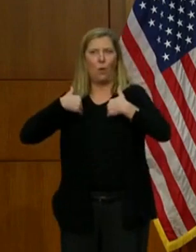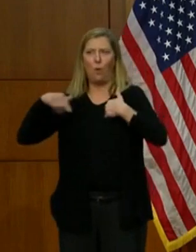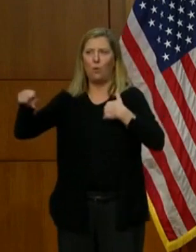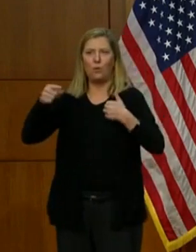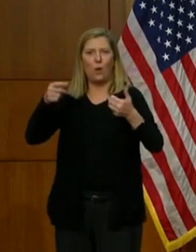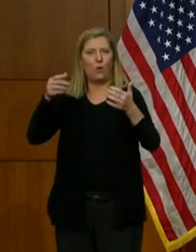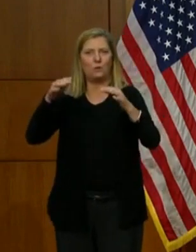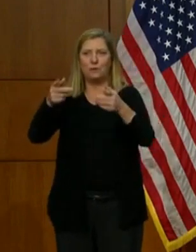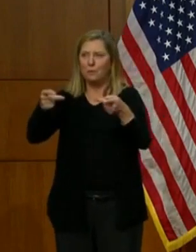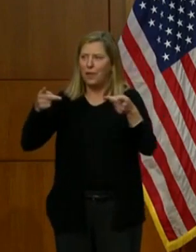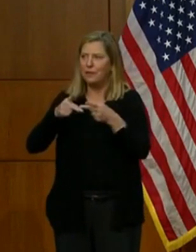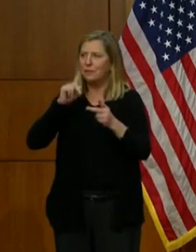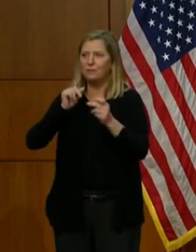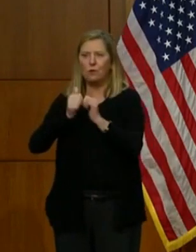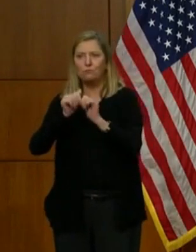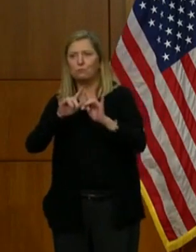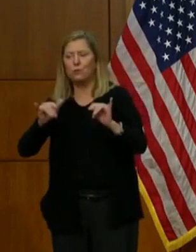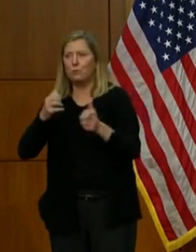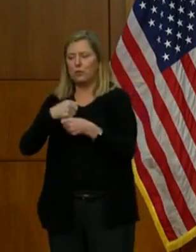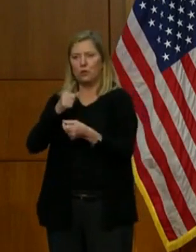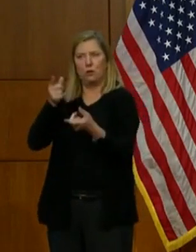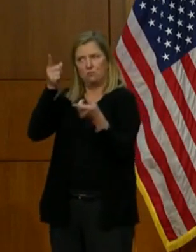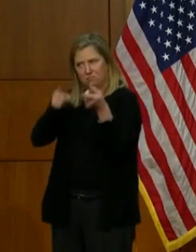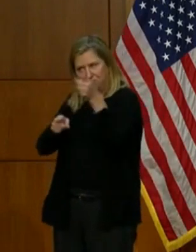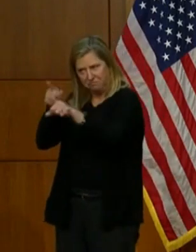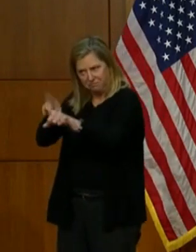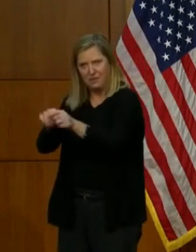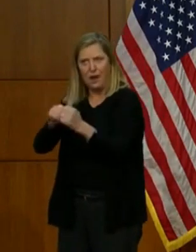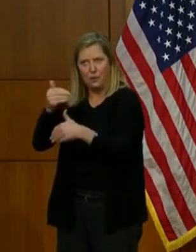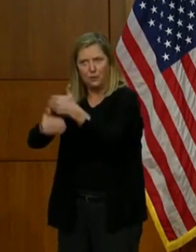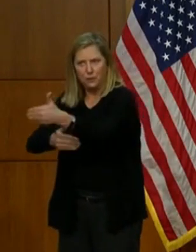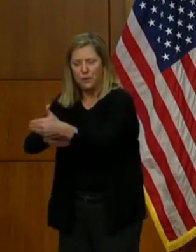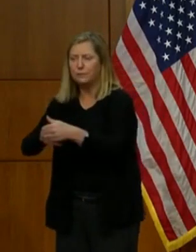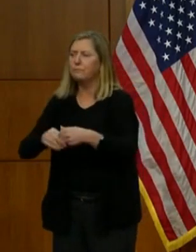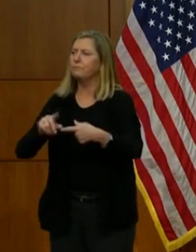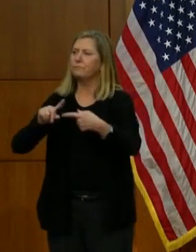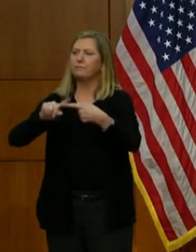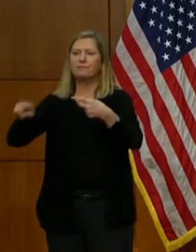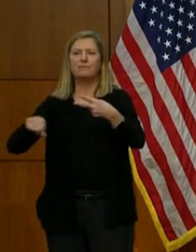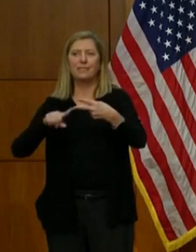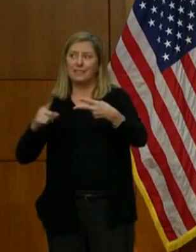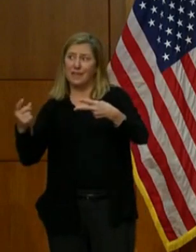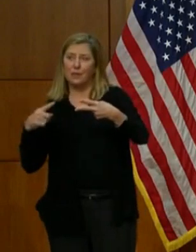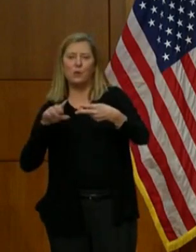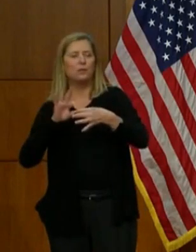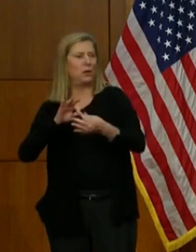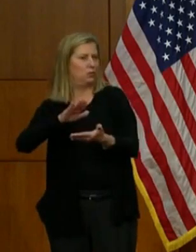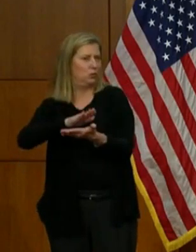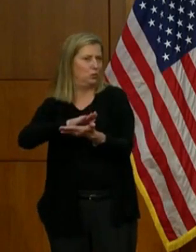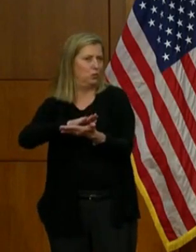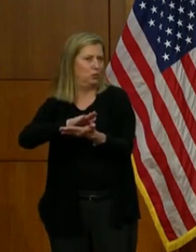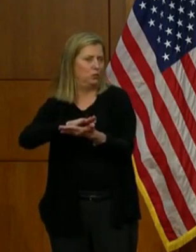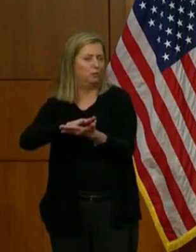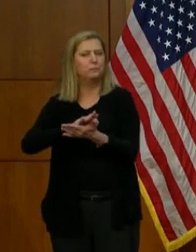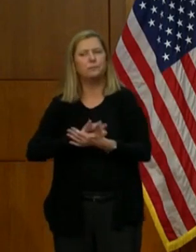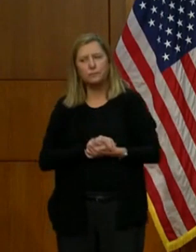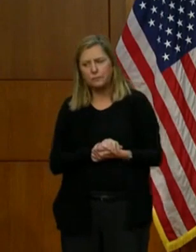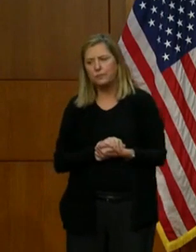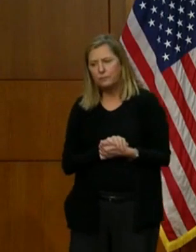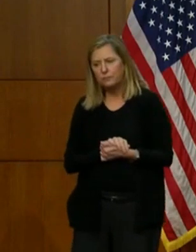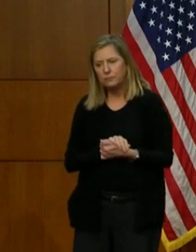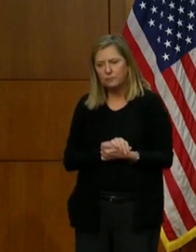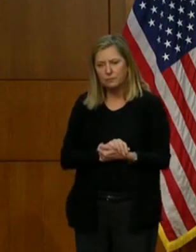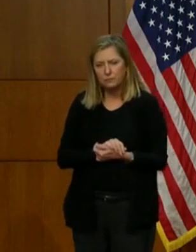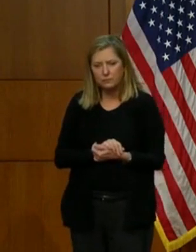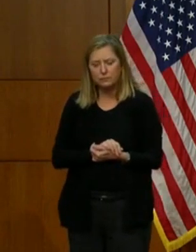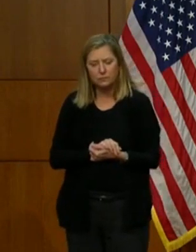The second part of Greg's question was about school, and certainly there's been initiative,